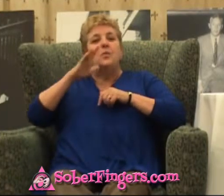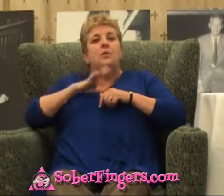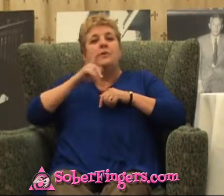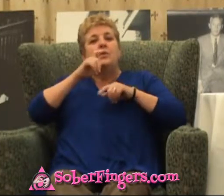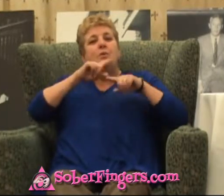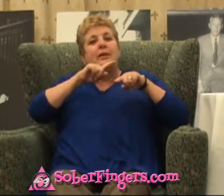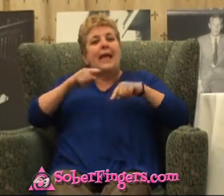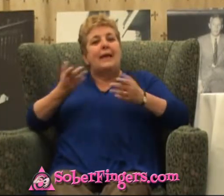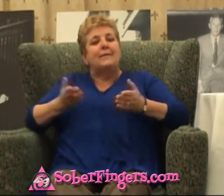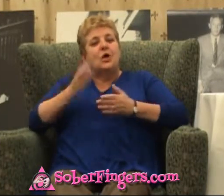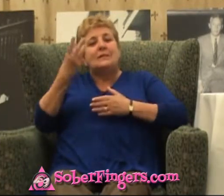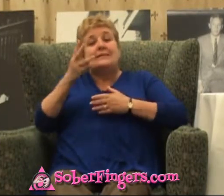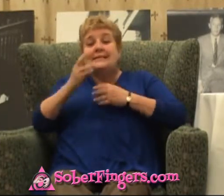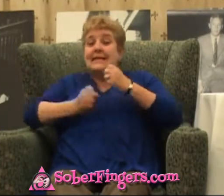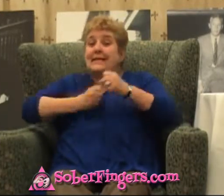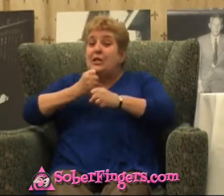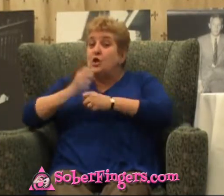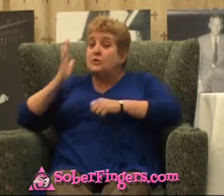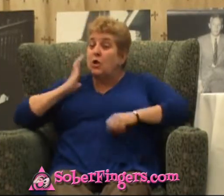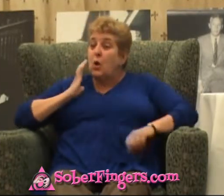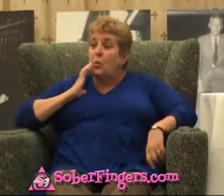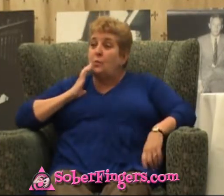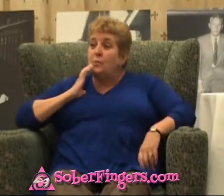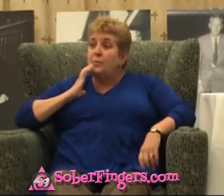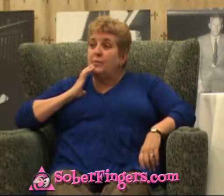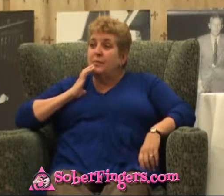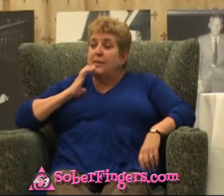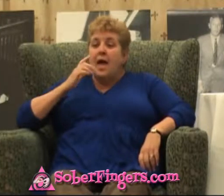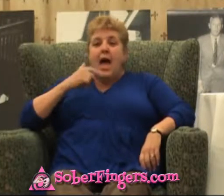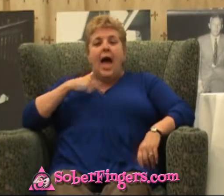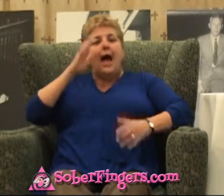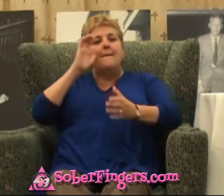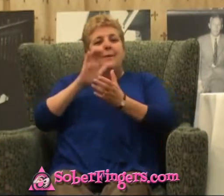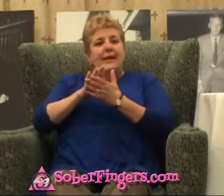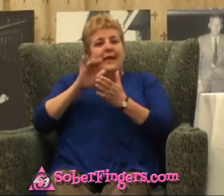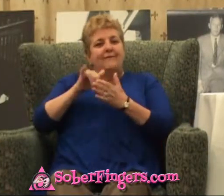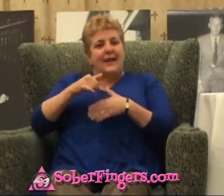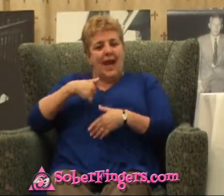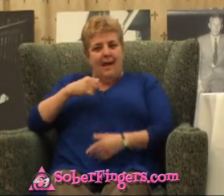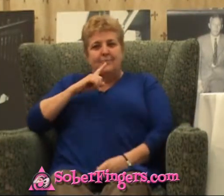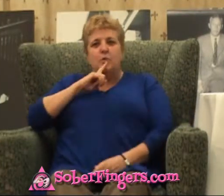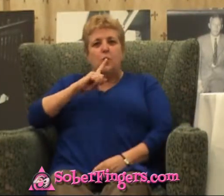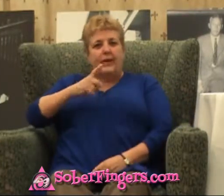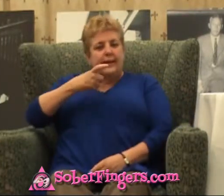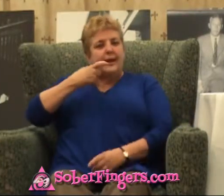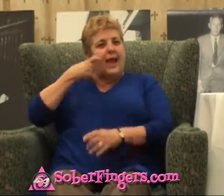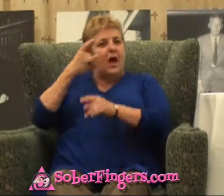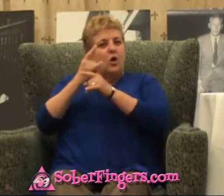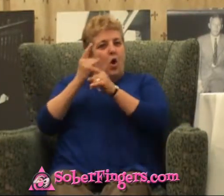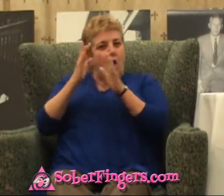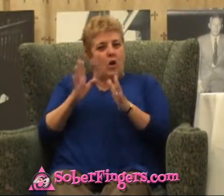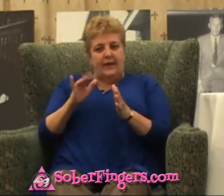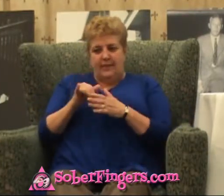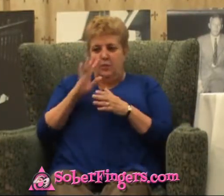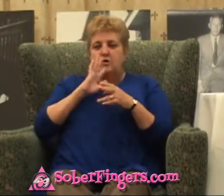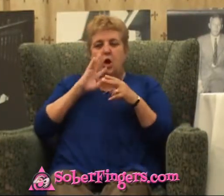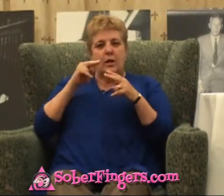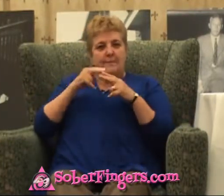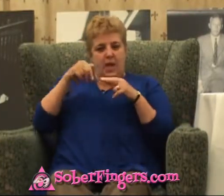ago. Because I believe that I'm that real alcoholic that they talk about in the big book. When I appeared to you,